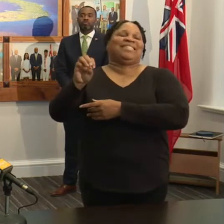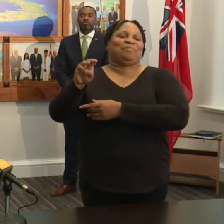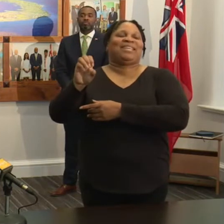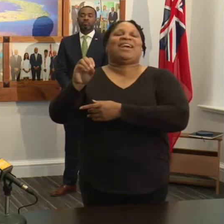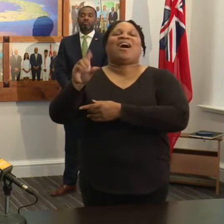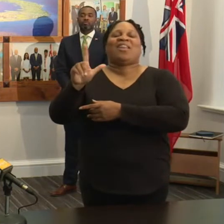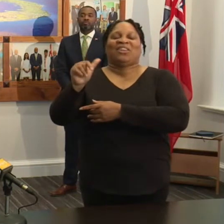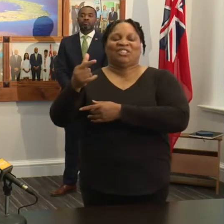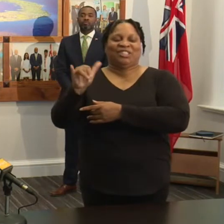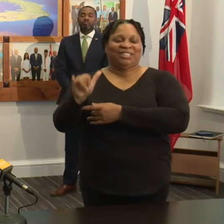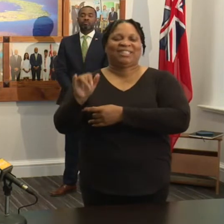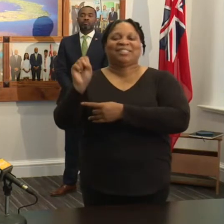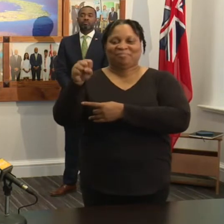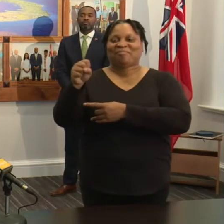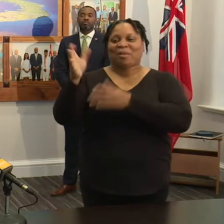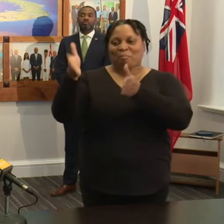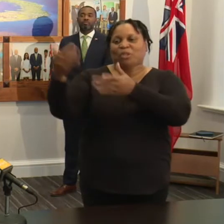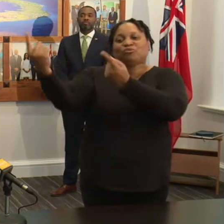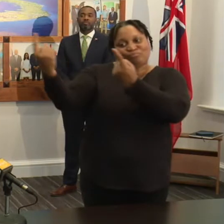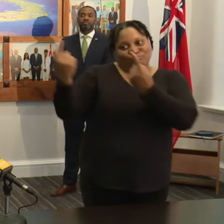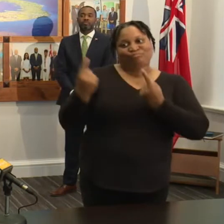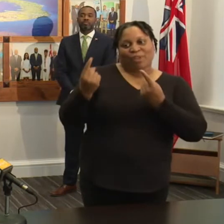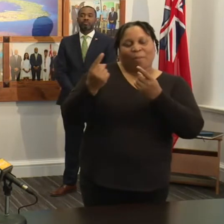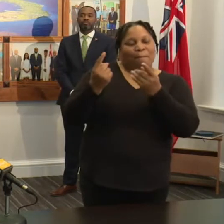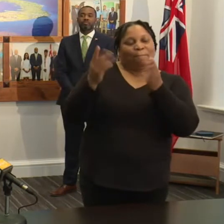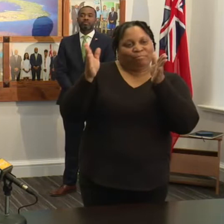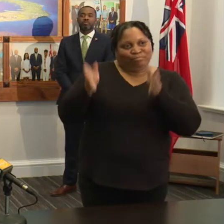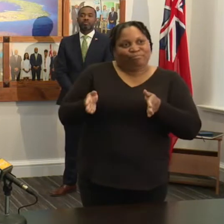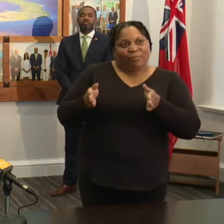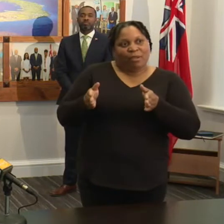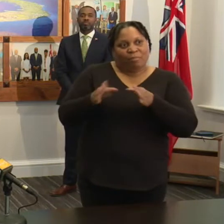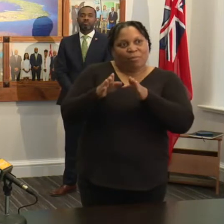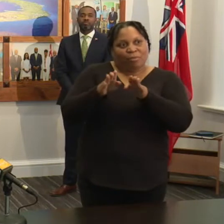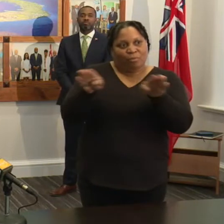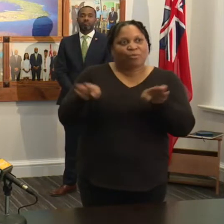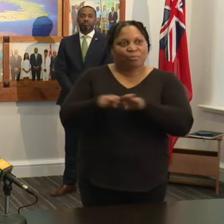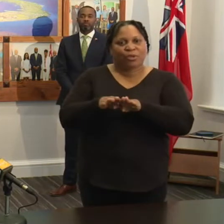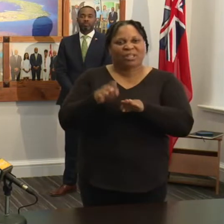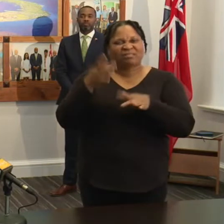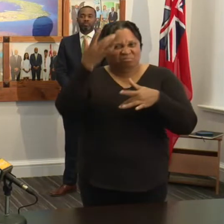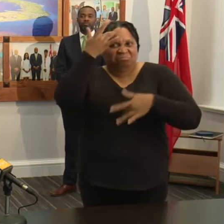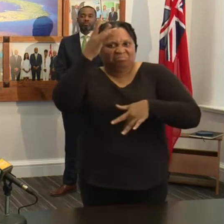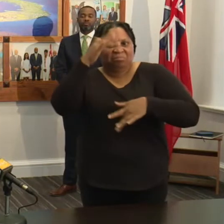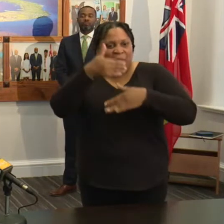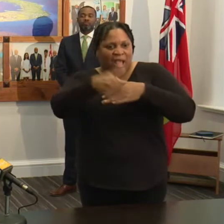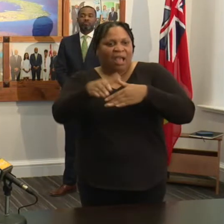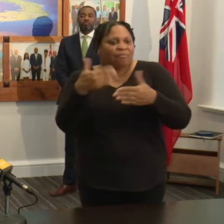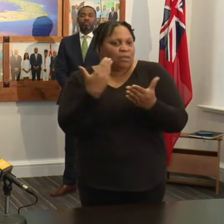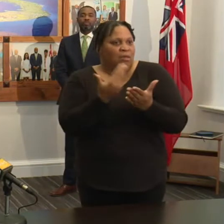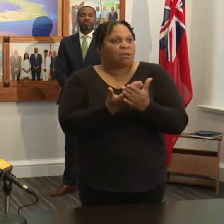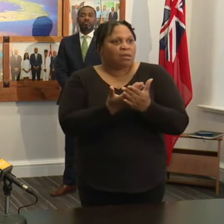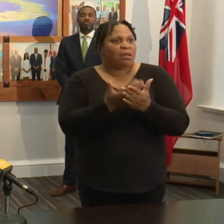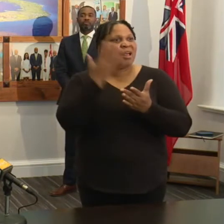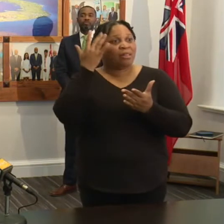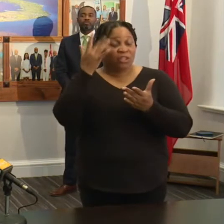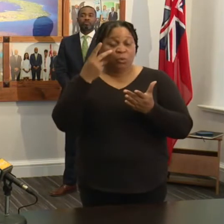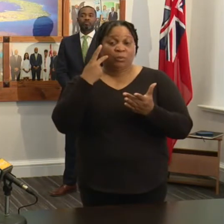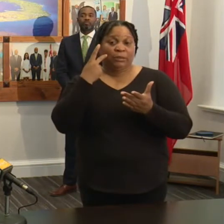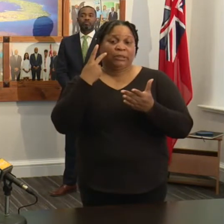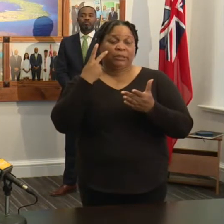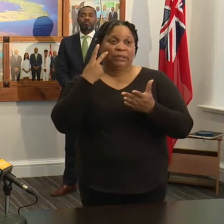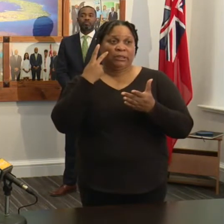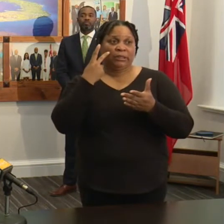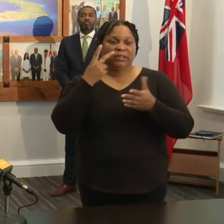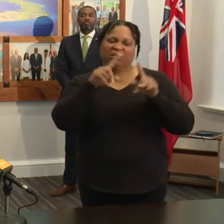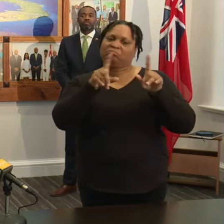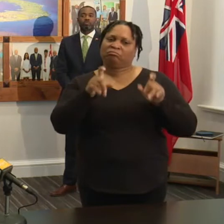They became having symptoms a few days after their return, and then, which is why you would see that the